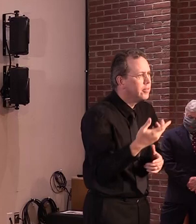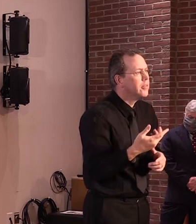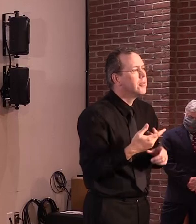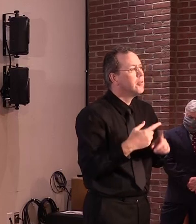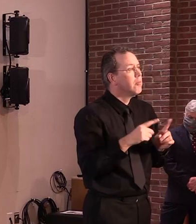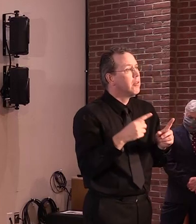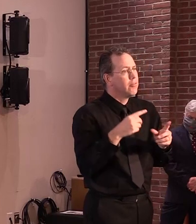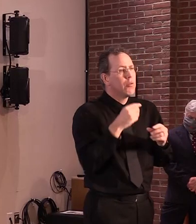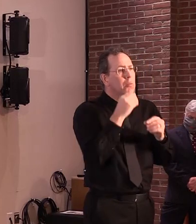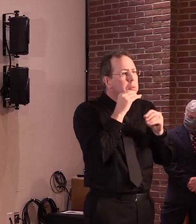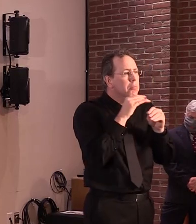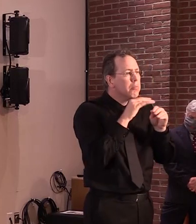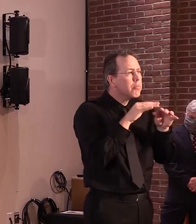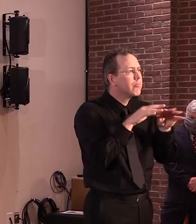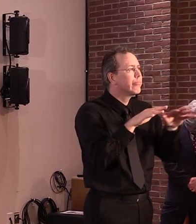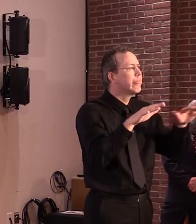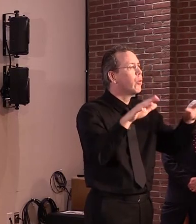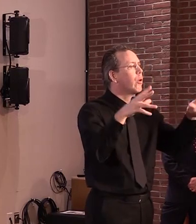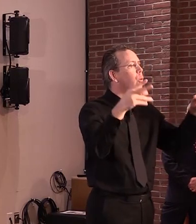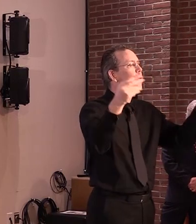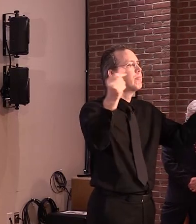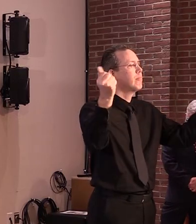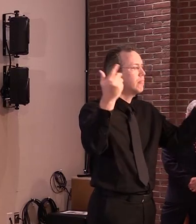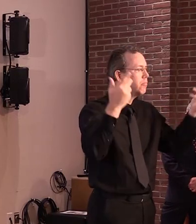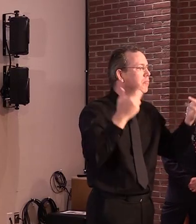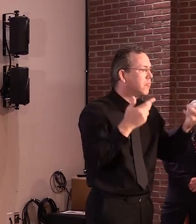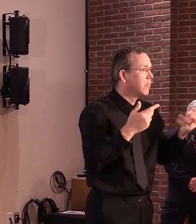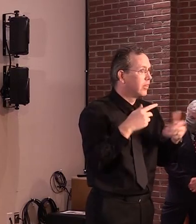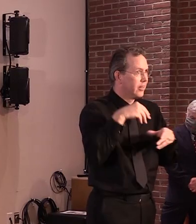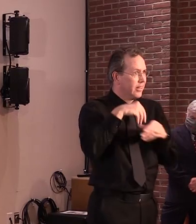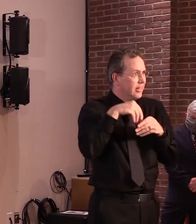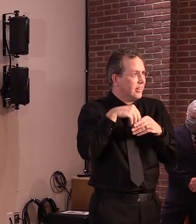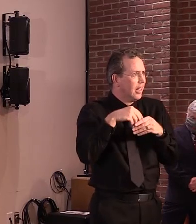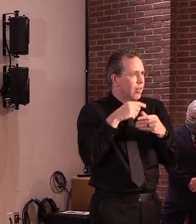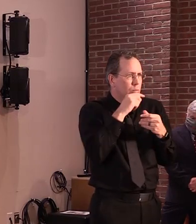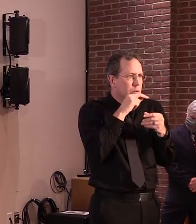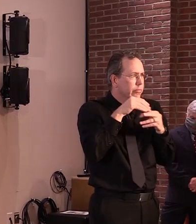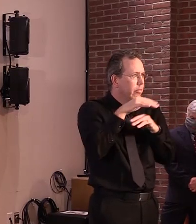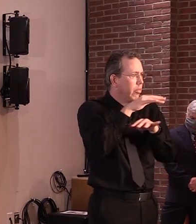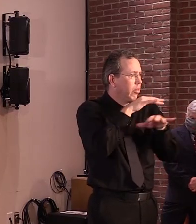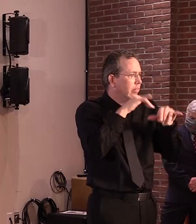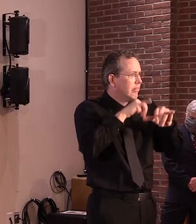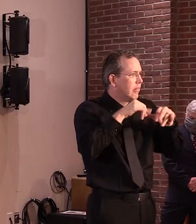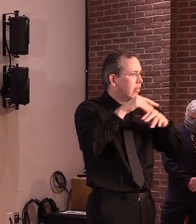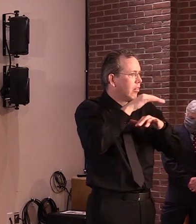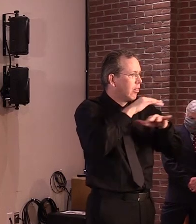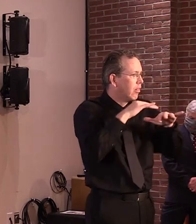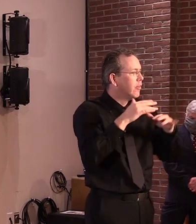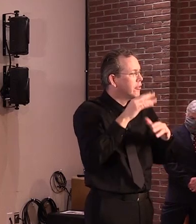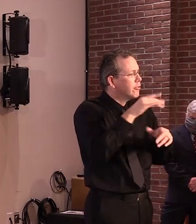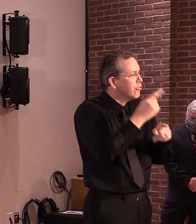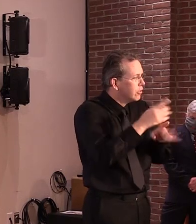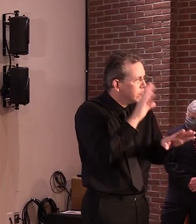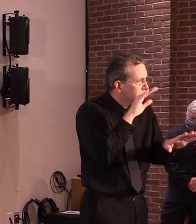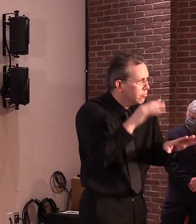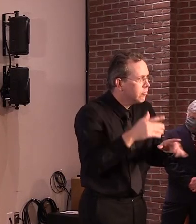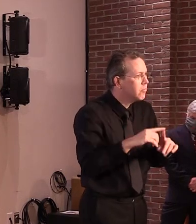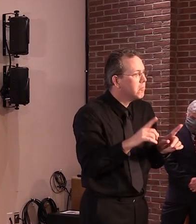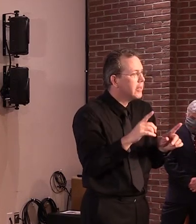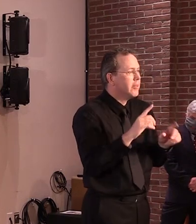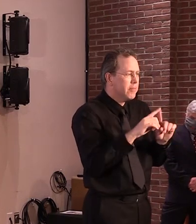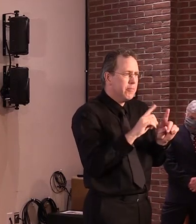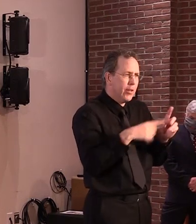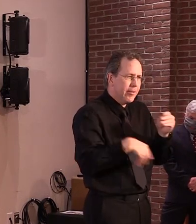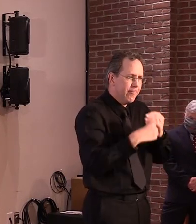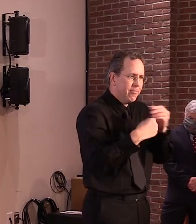us than in an indoor setting. But at the same time, if you're in an outdoors area and it's getting